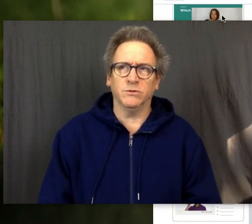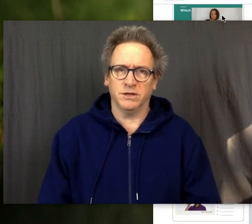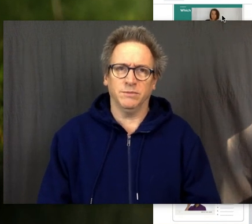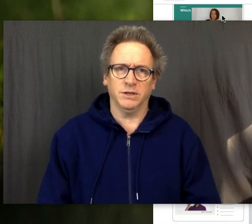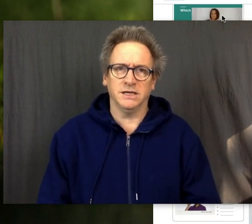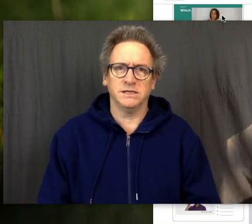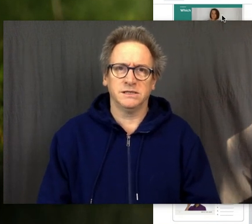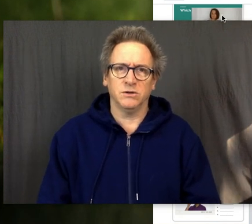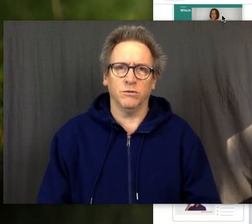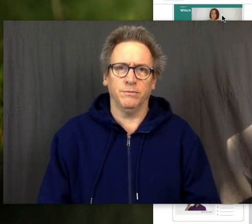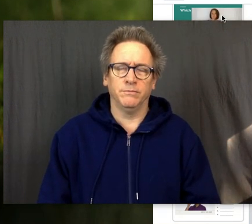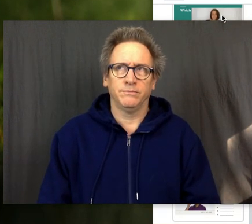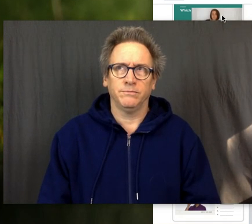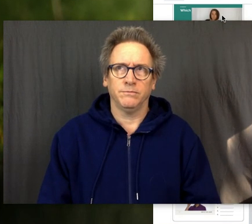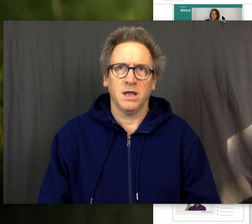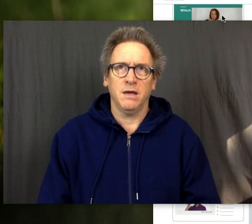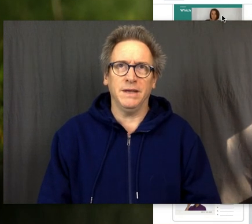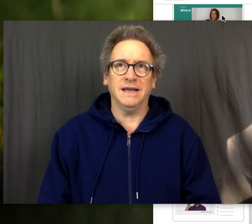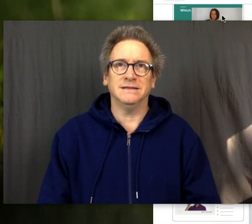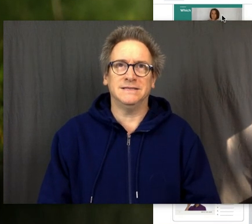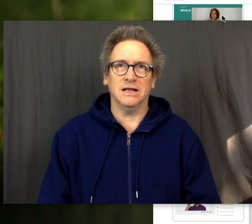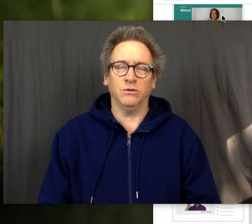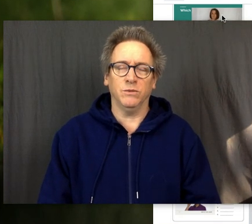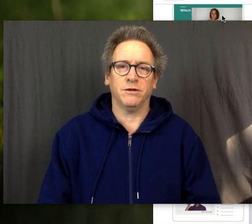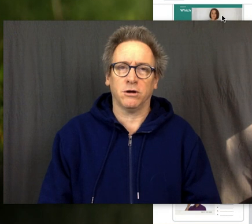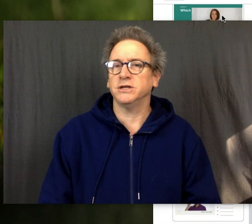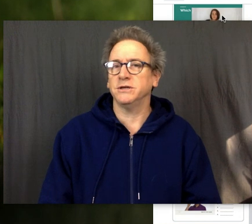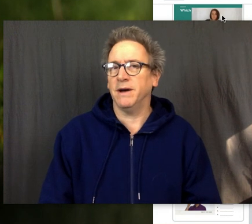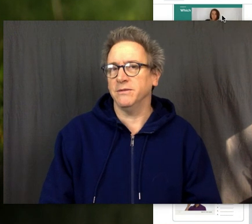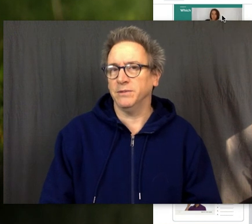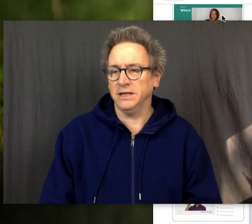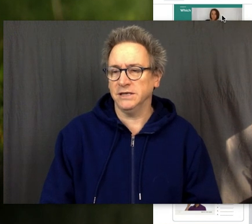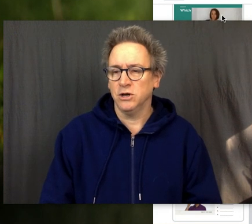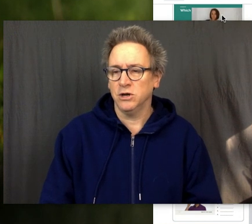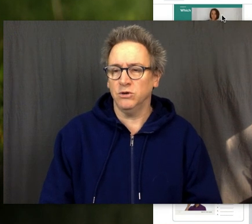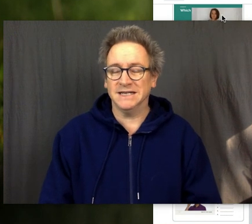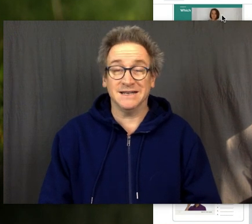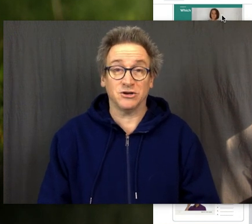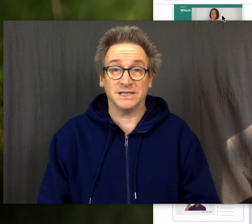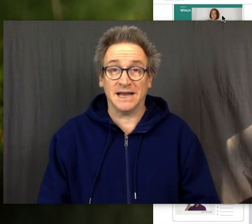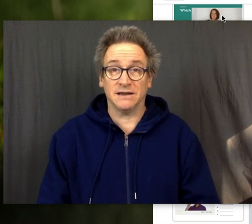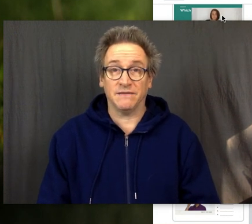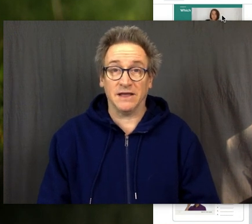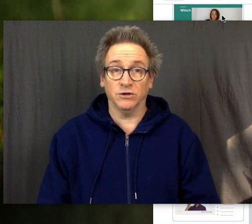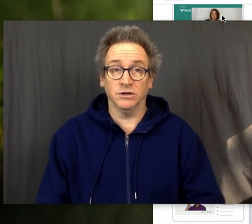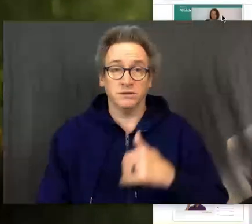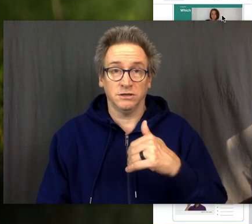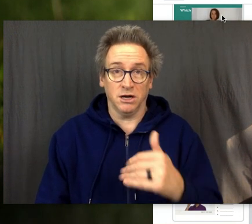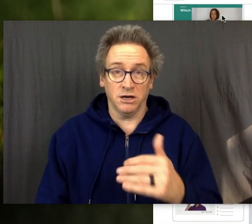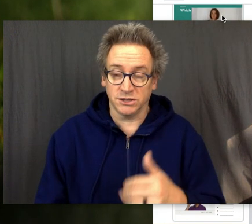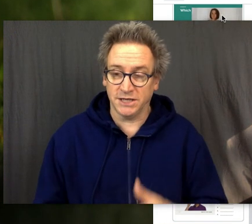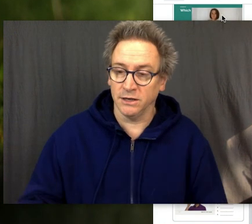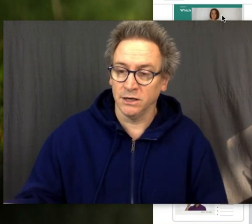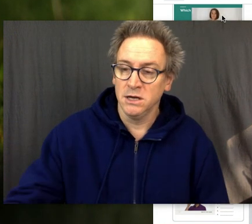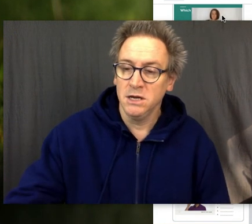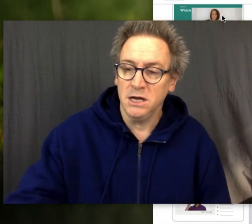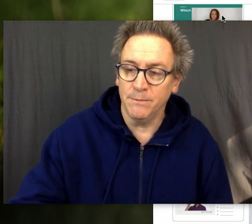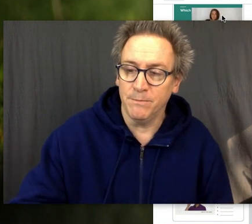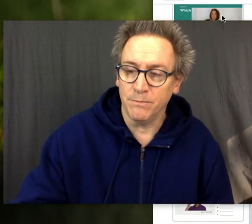dealing with the police or being dealt with harshly by the police who didn't understand that they couldn't